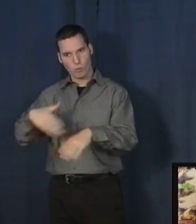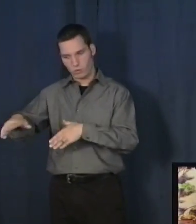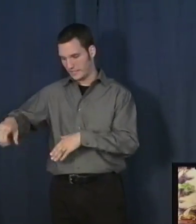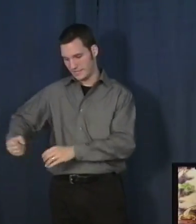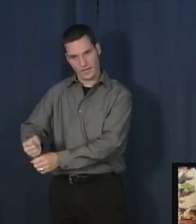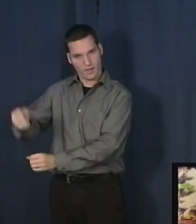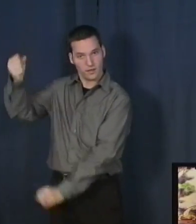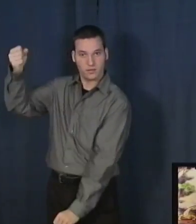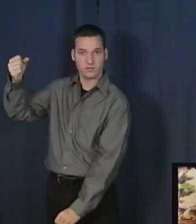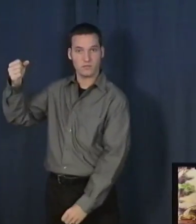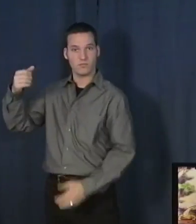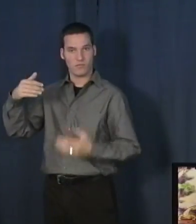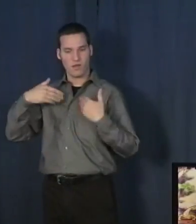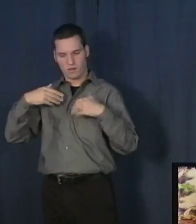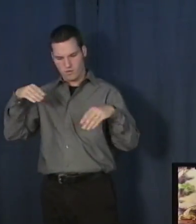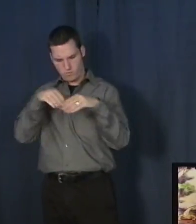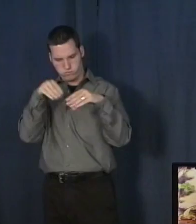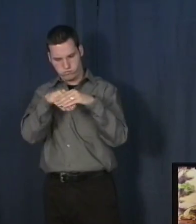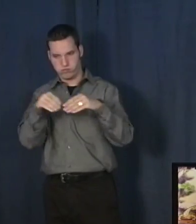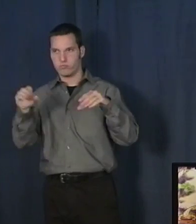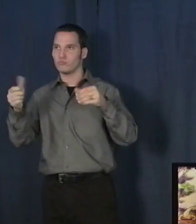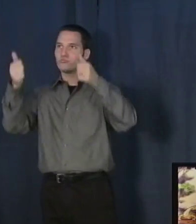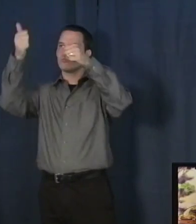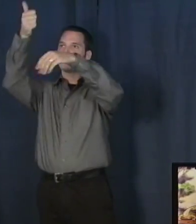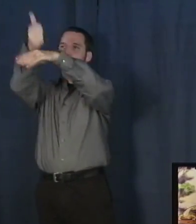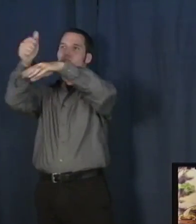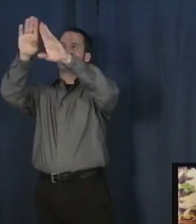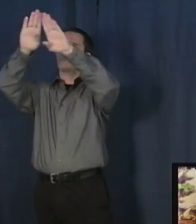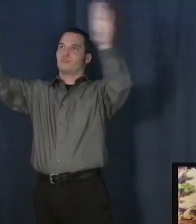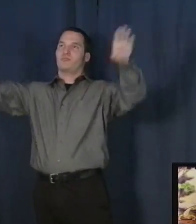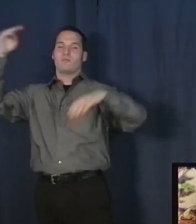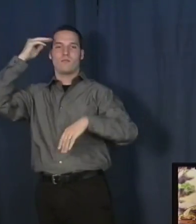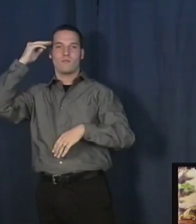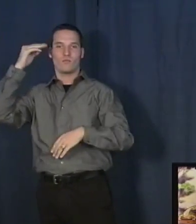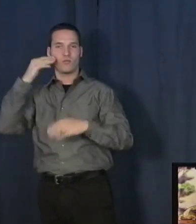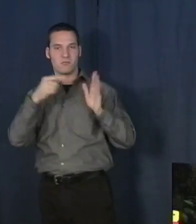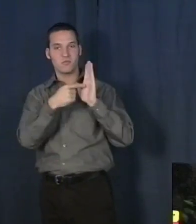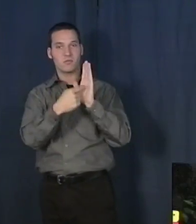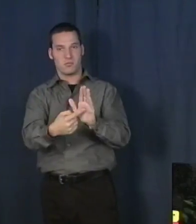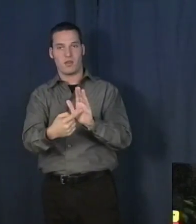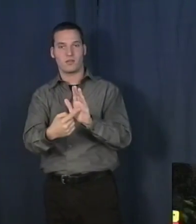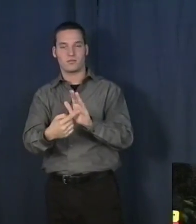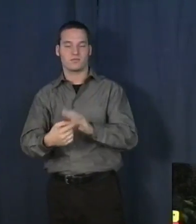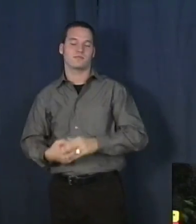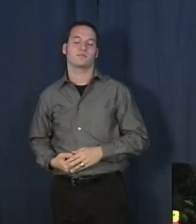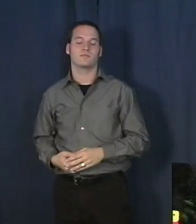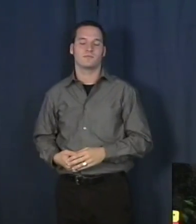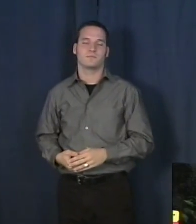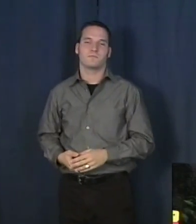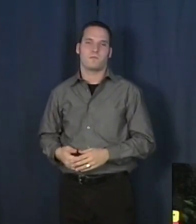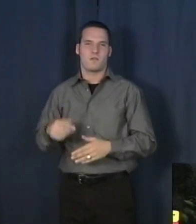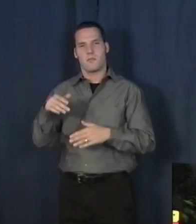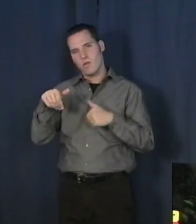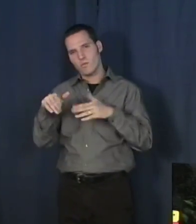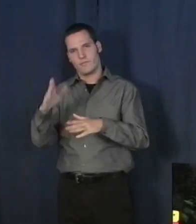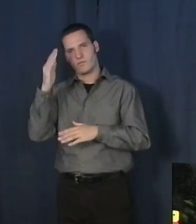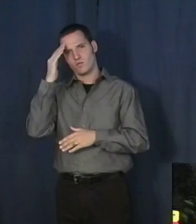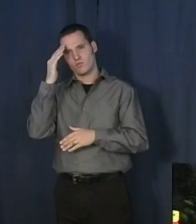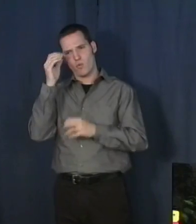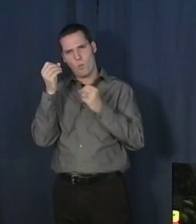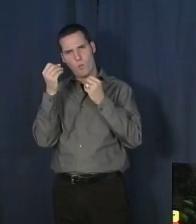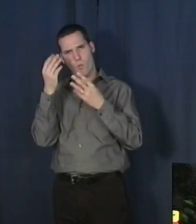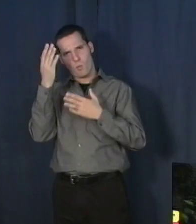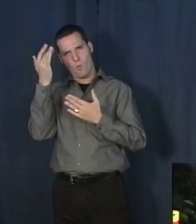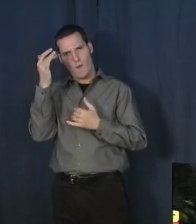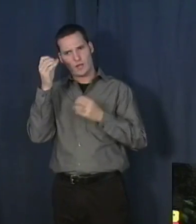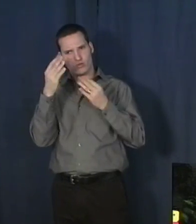neck with his walking stick. They had it stuffed and mounted for a museum display. Probably a Tanistropheus. Now, by the